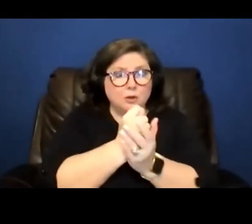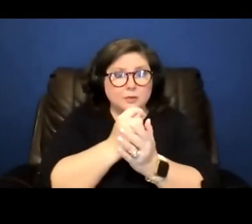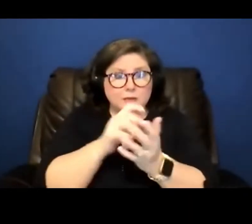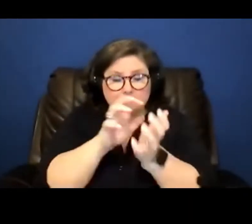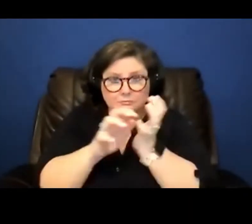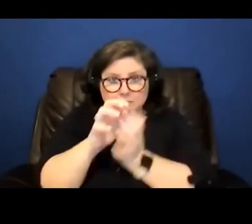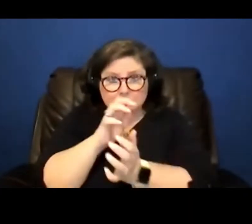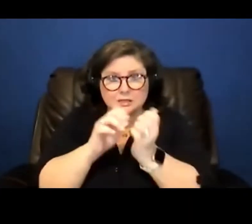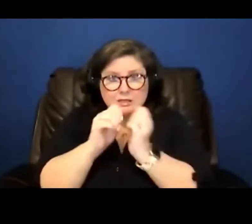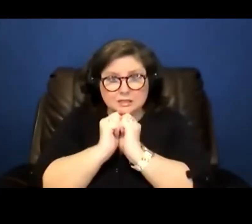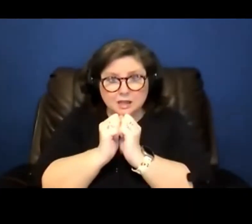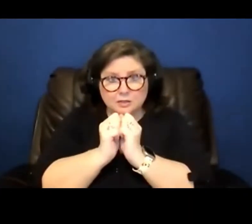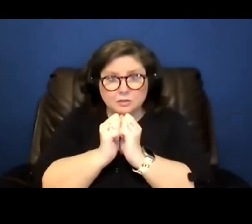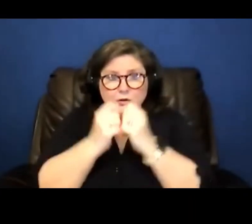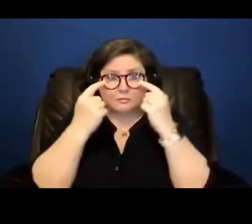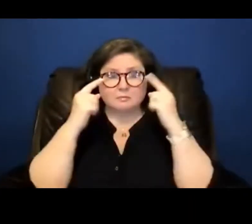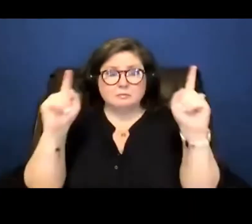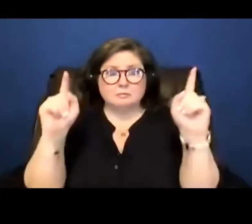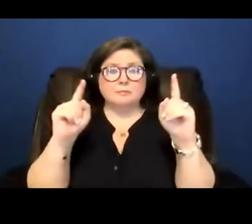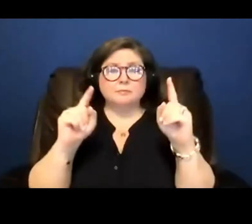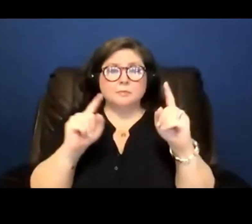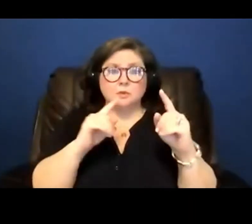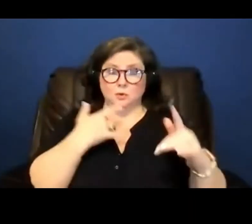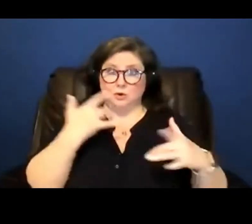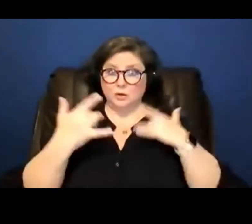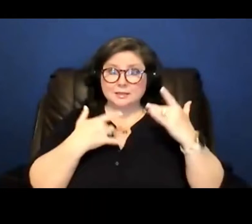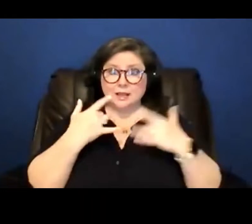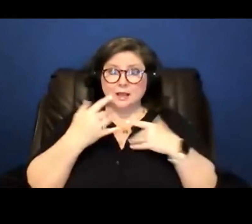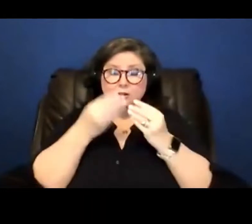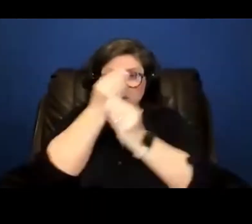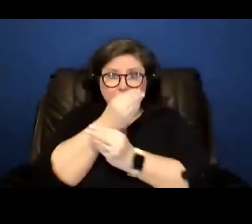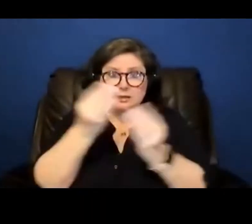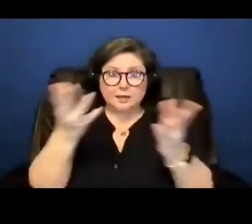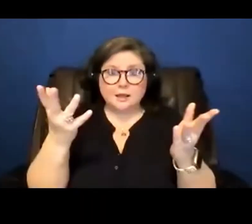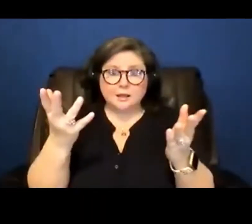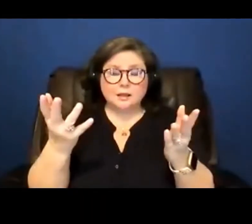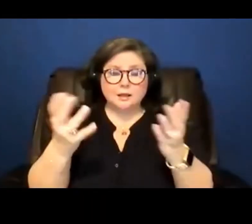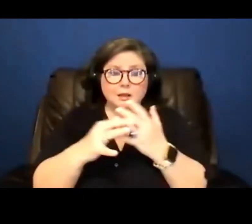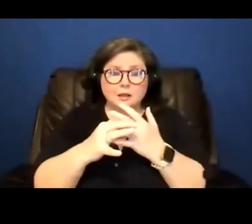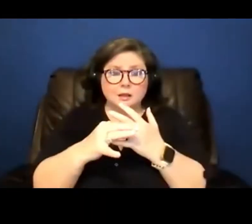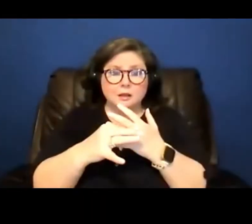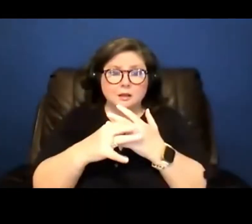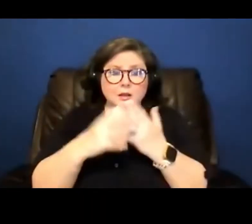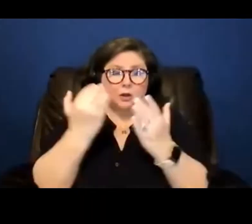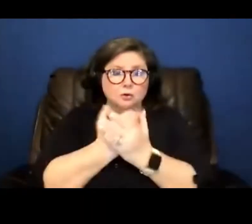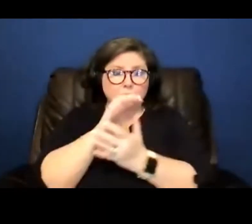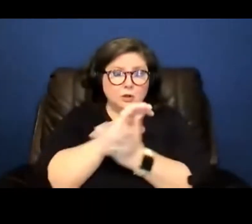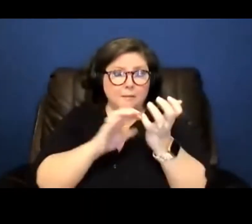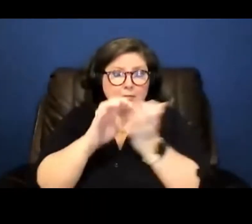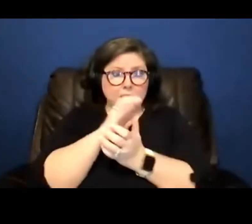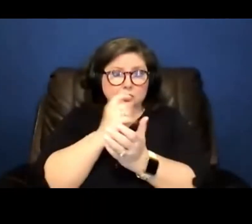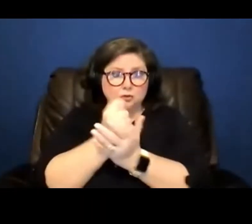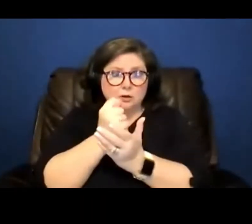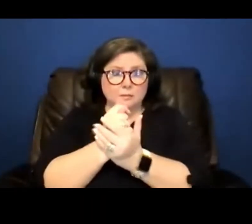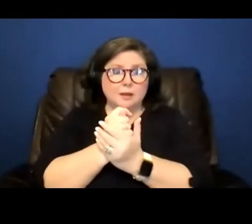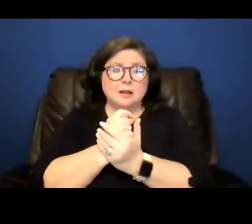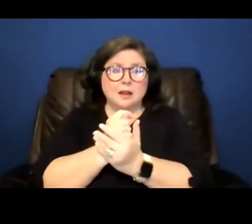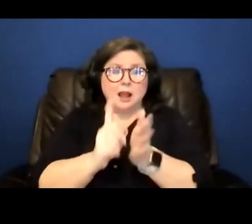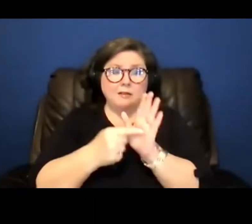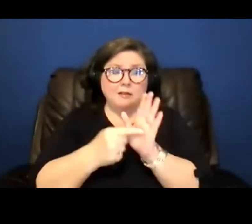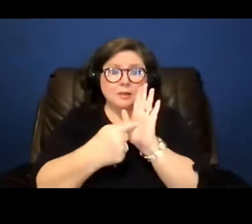we are very excited to say that, you know, these new combination treatment actually have been